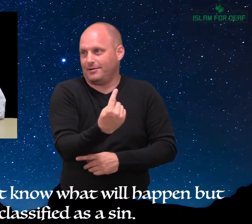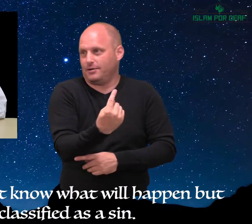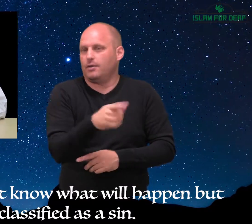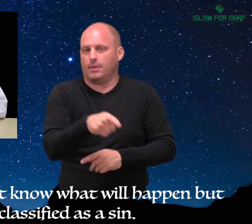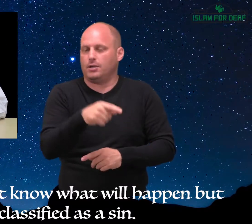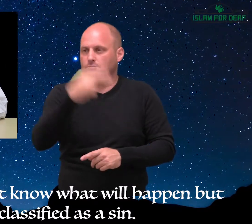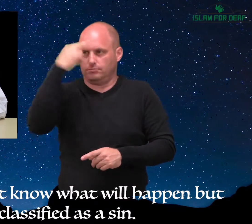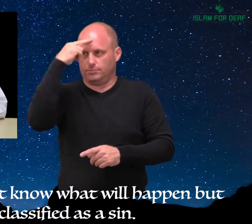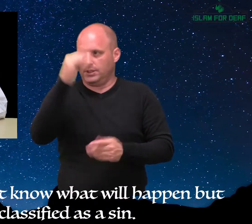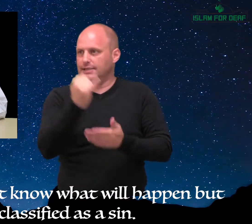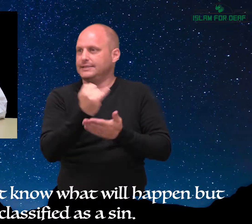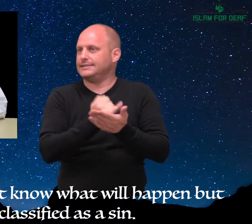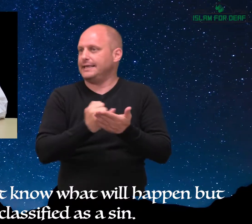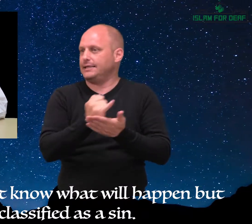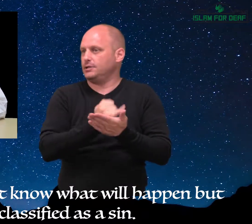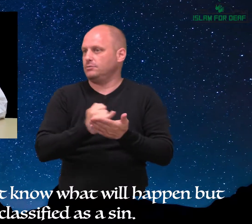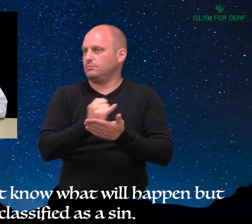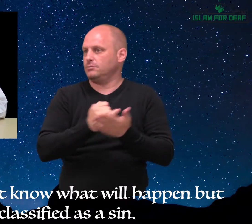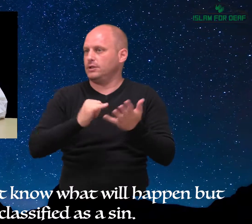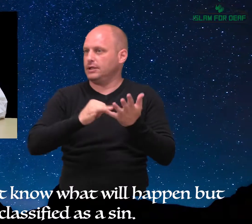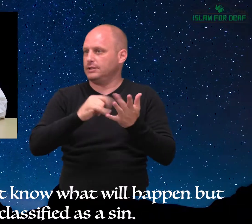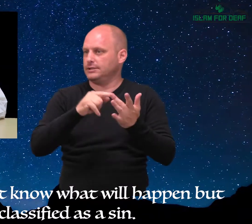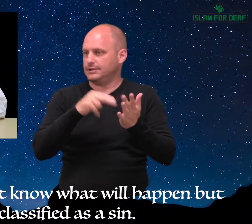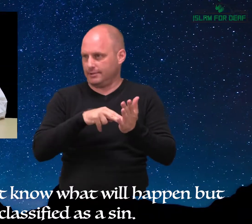as a sin. Yeah. A sin.